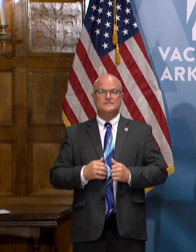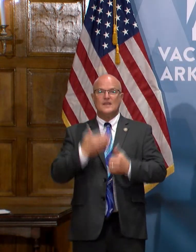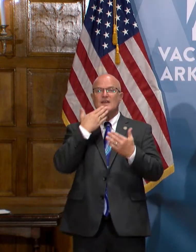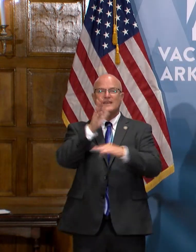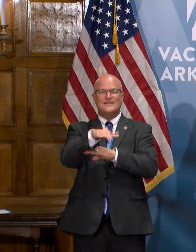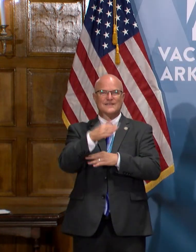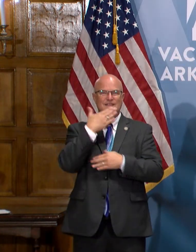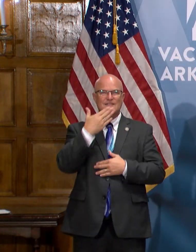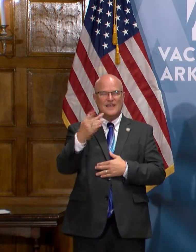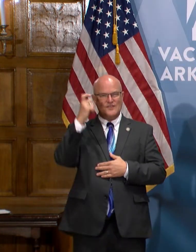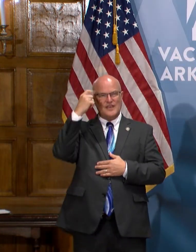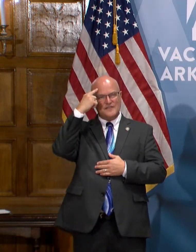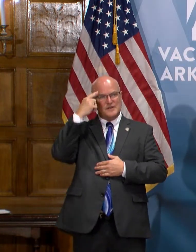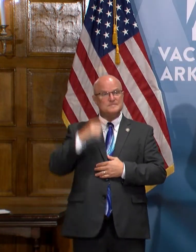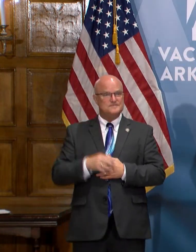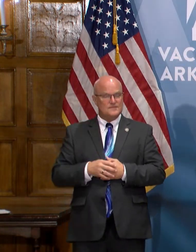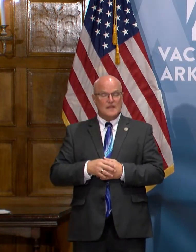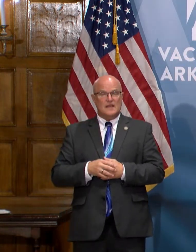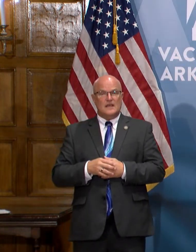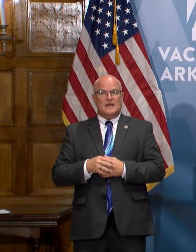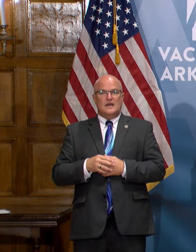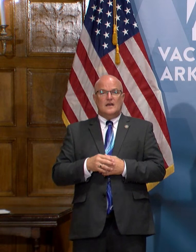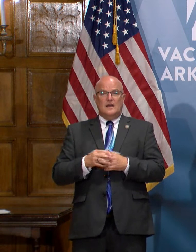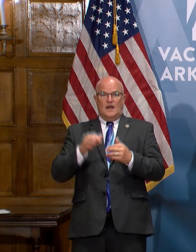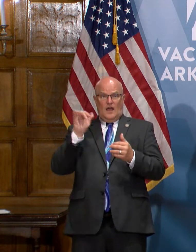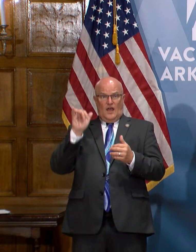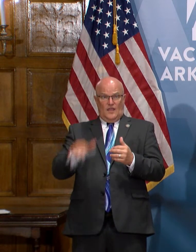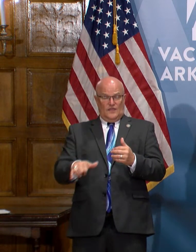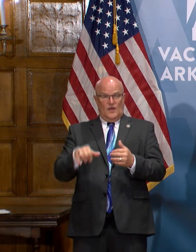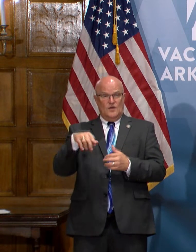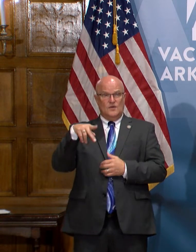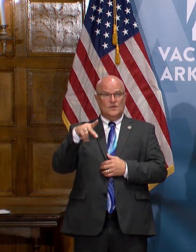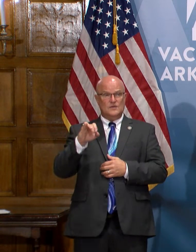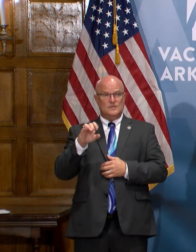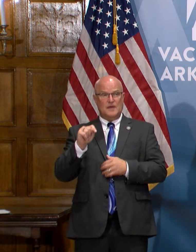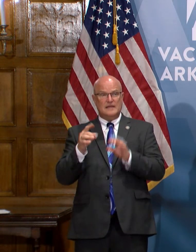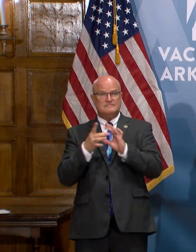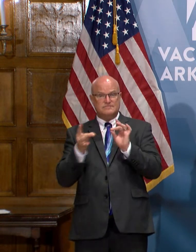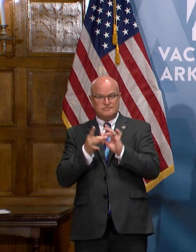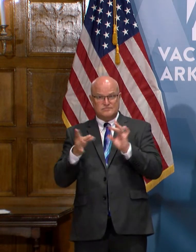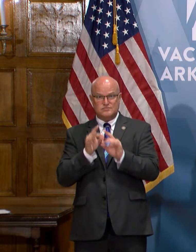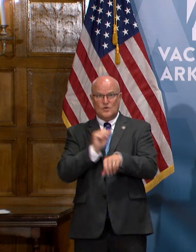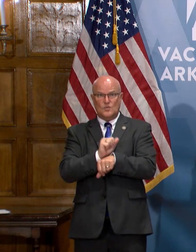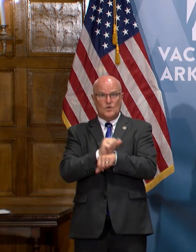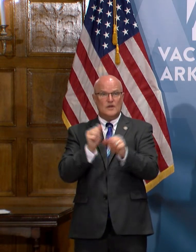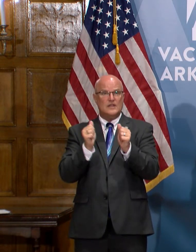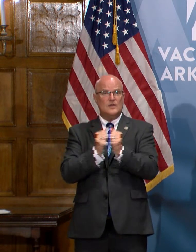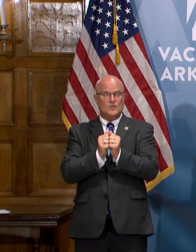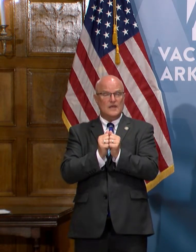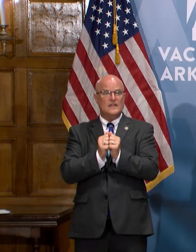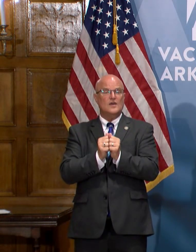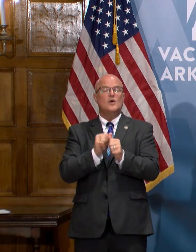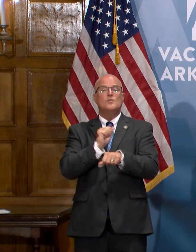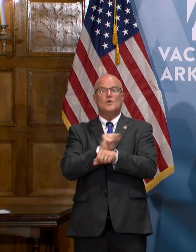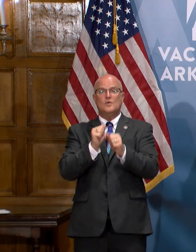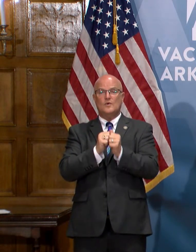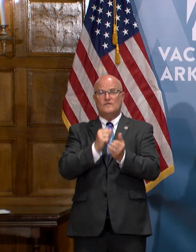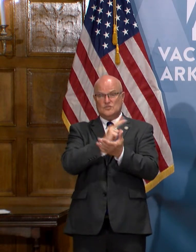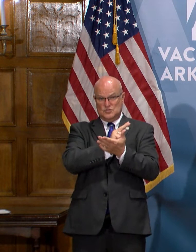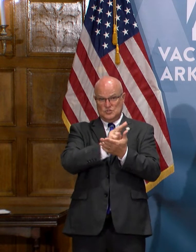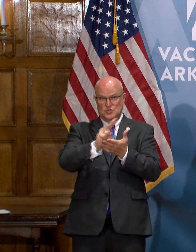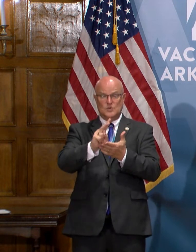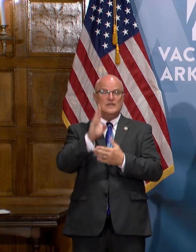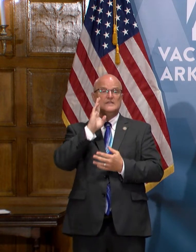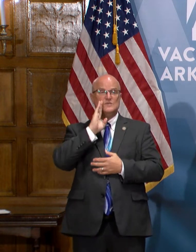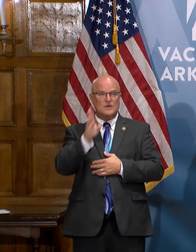Good afternoon. Thank you, Governor. And with those pilot districts that we're working with, we'll be working with them for 2